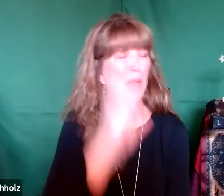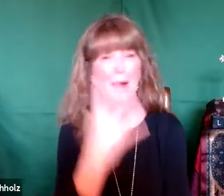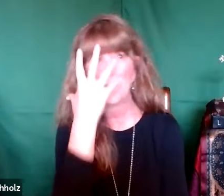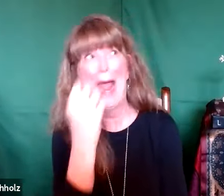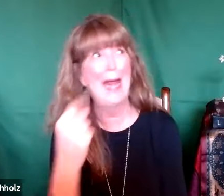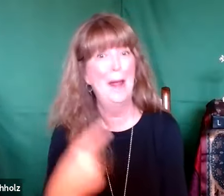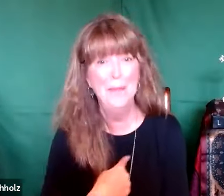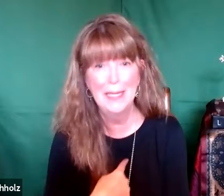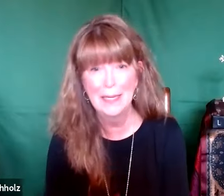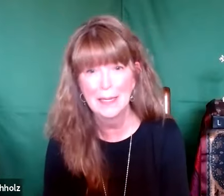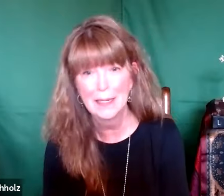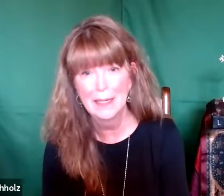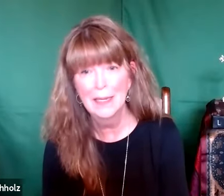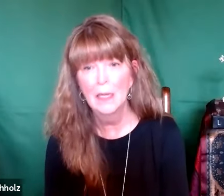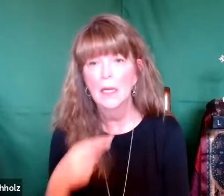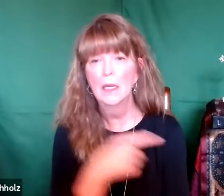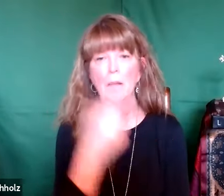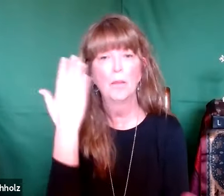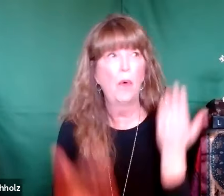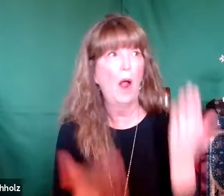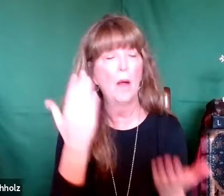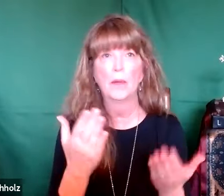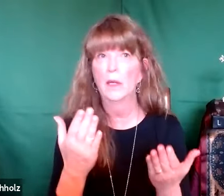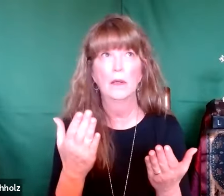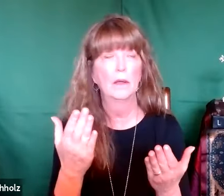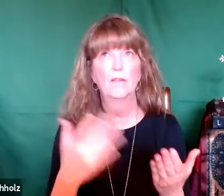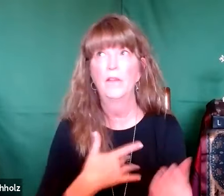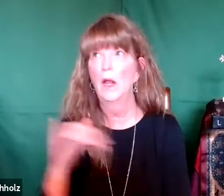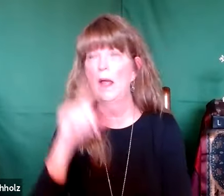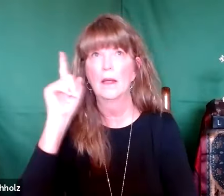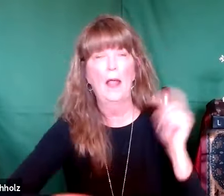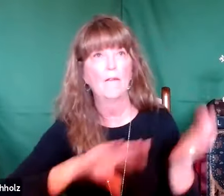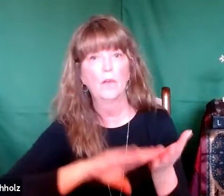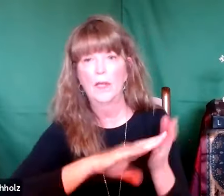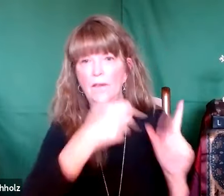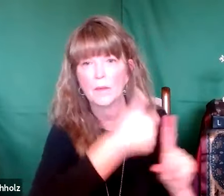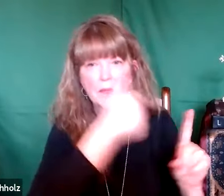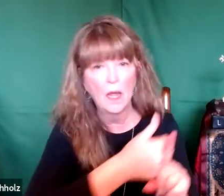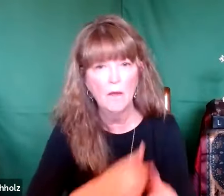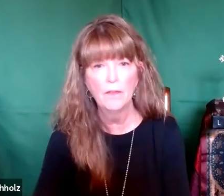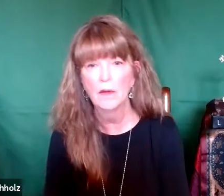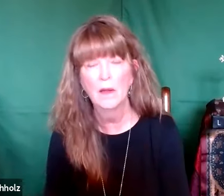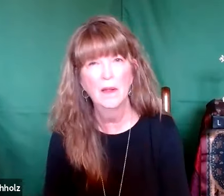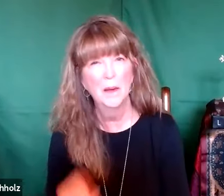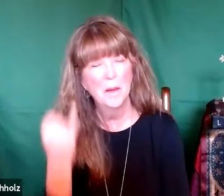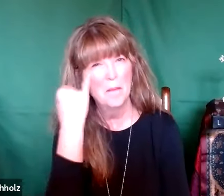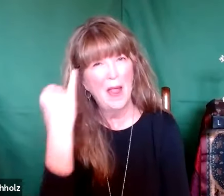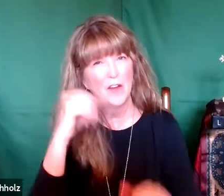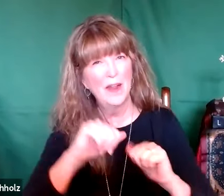could take back. He knew that God no doubt was angry with him. He probably felt like he could